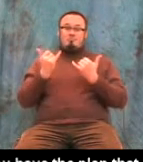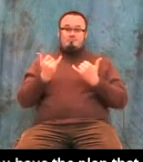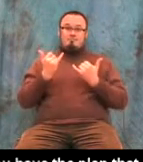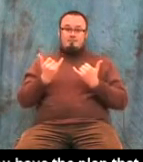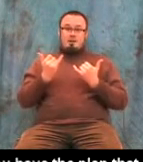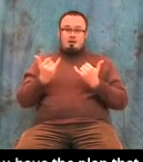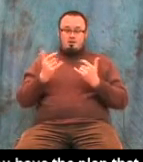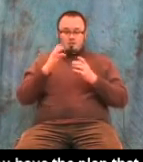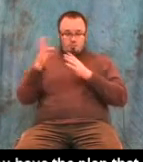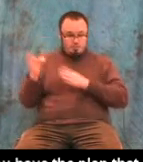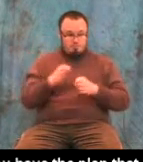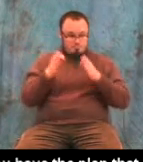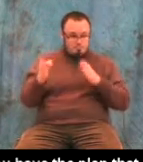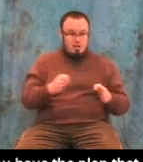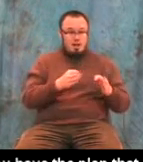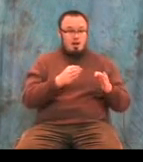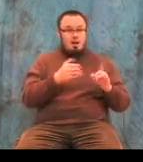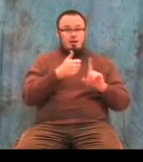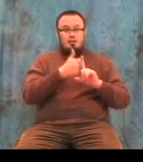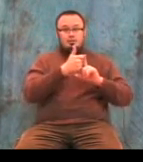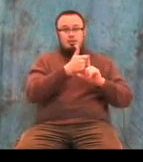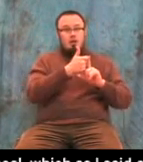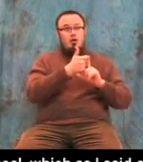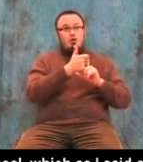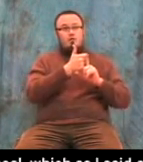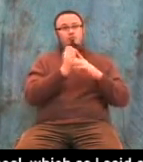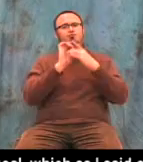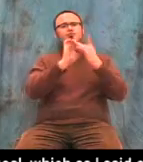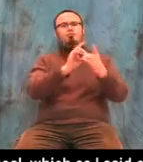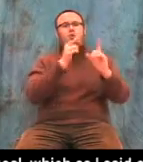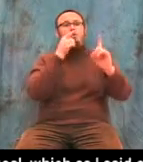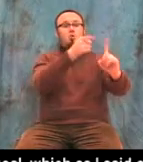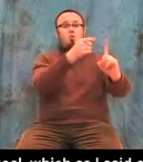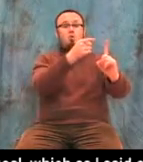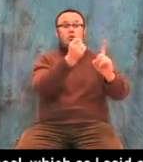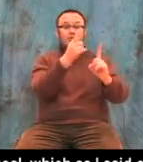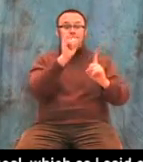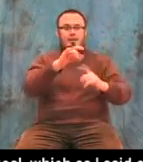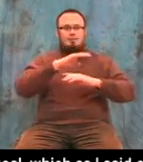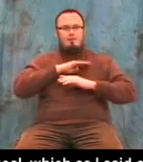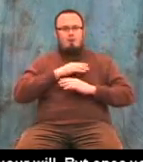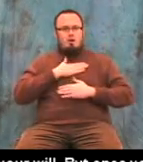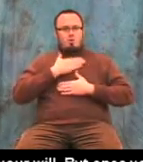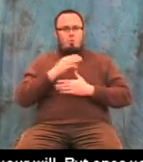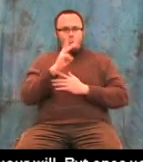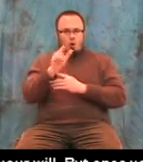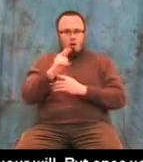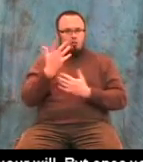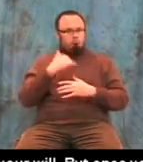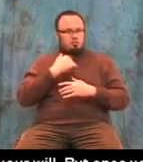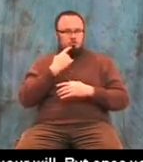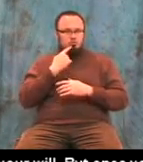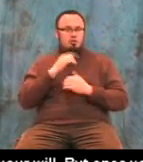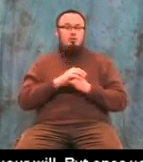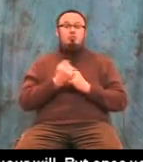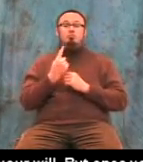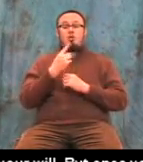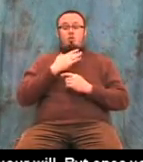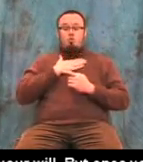Now you have the plan that reflects that goal, which, as I said earlier, fulfills your will. But once you have the will,